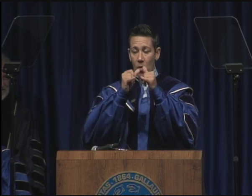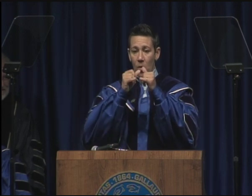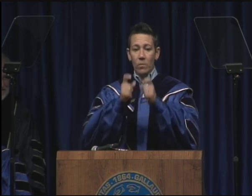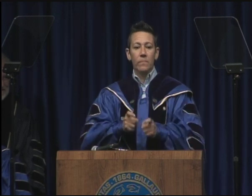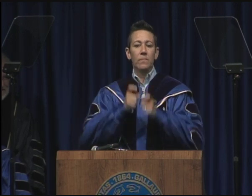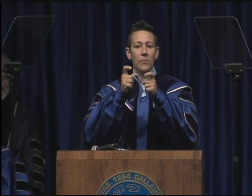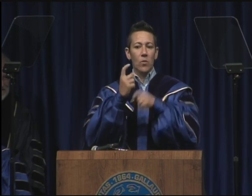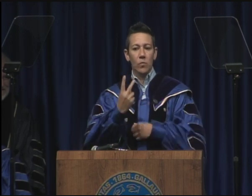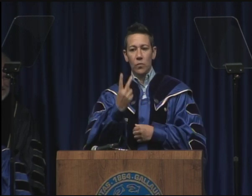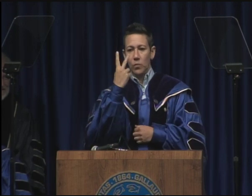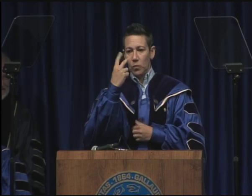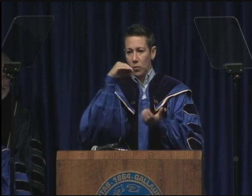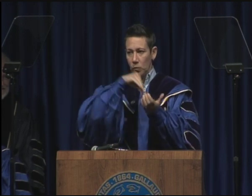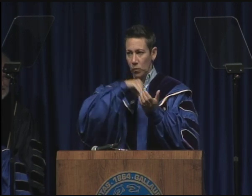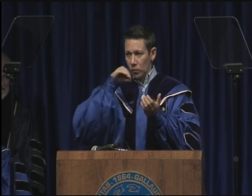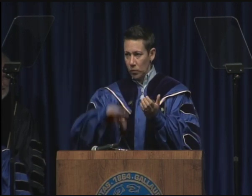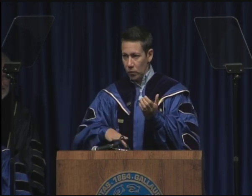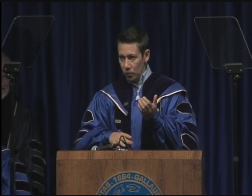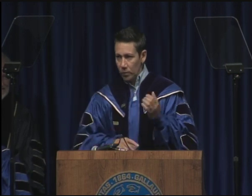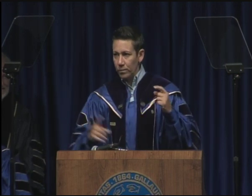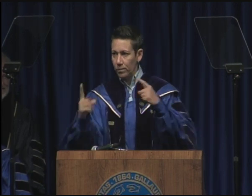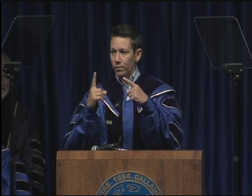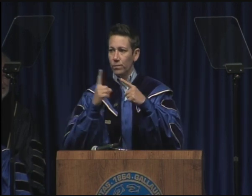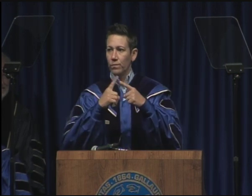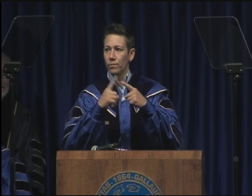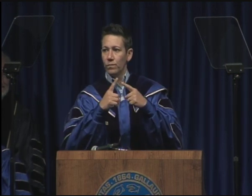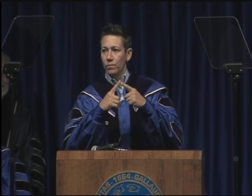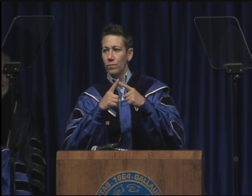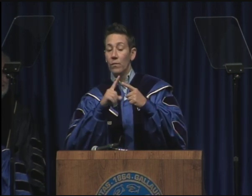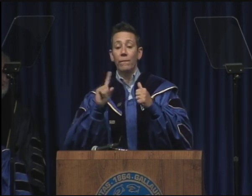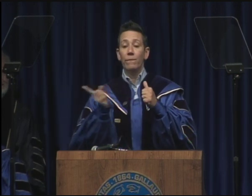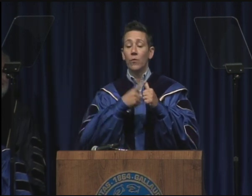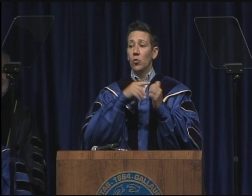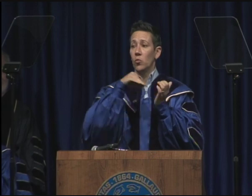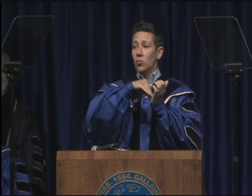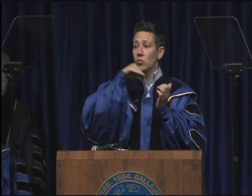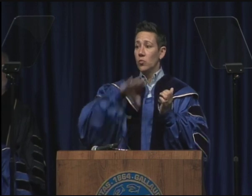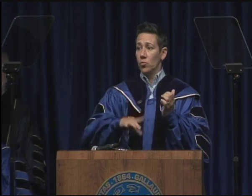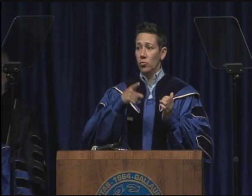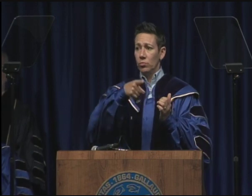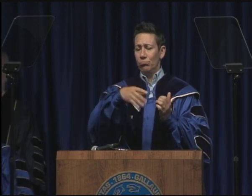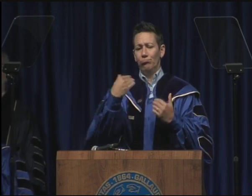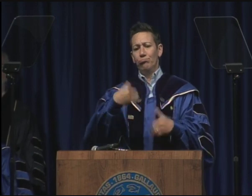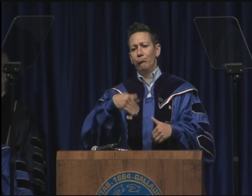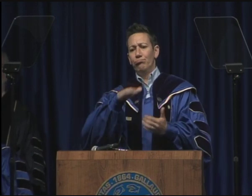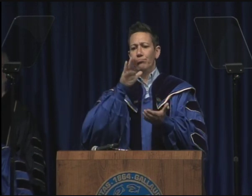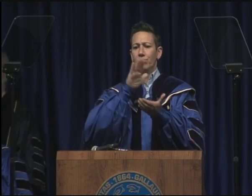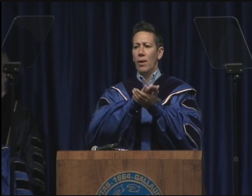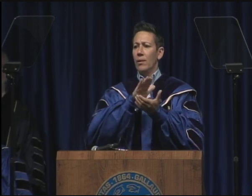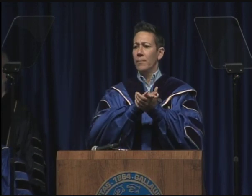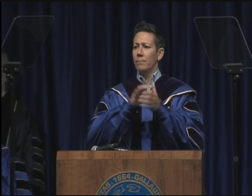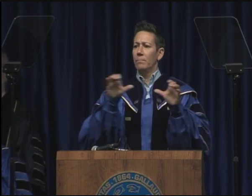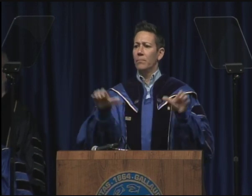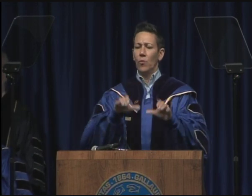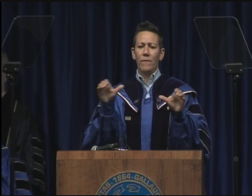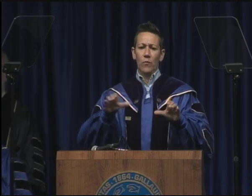Award is presented to 2 outstanding students. The first student distinguished